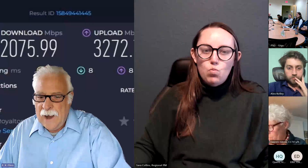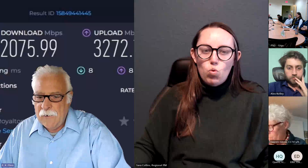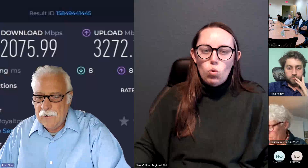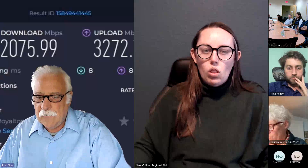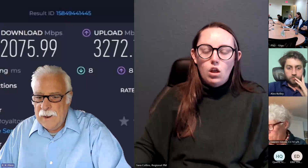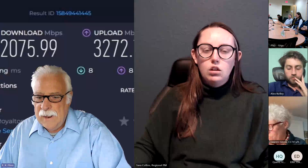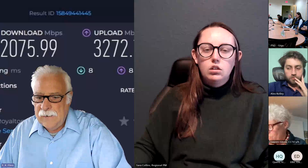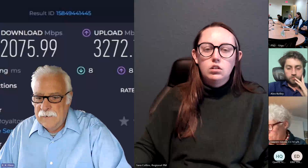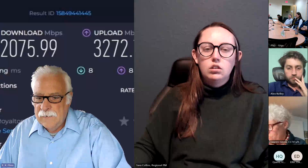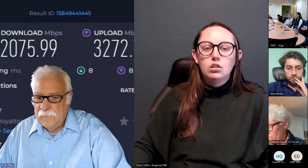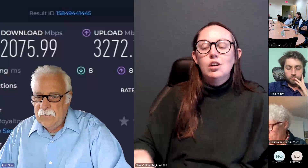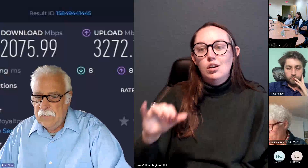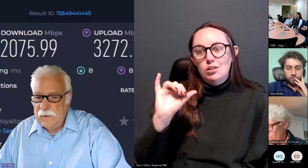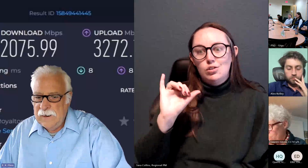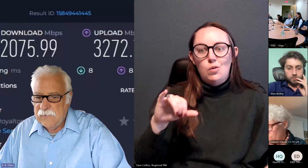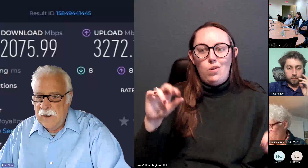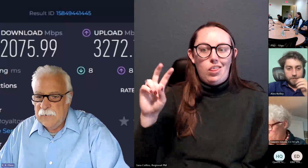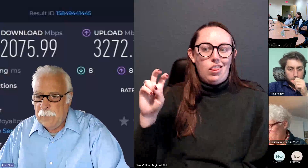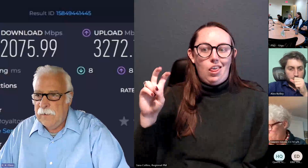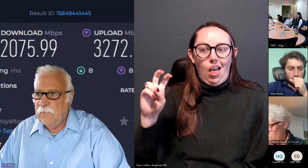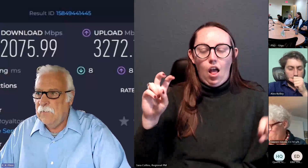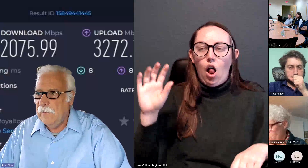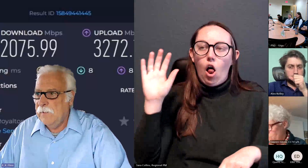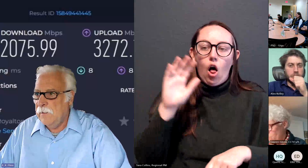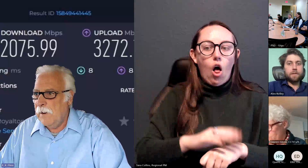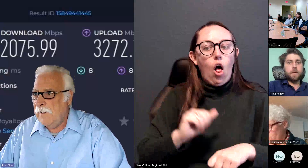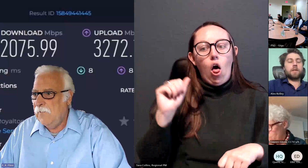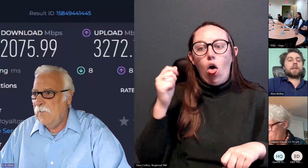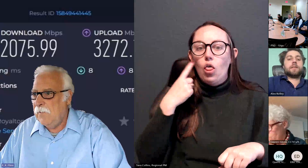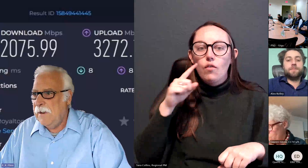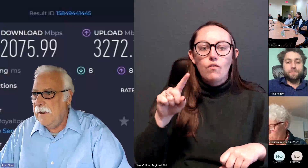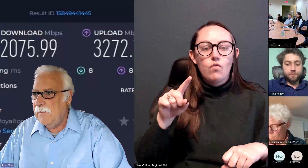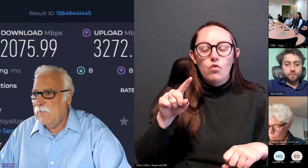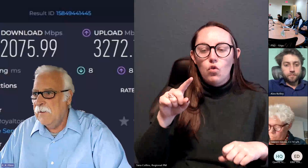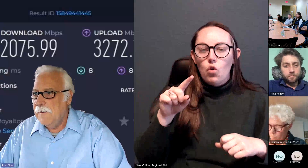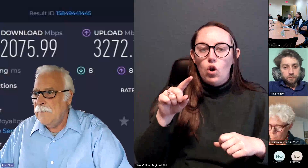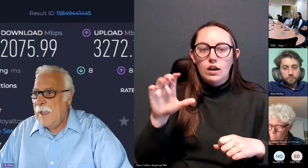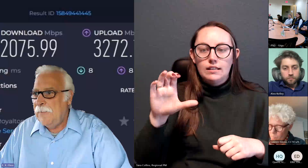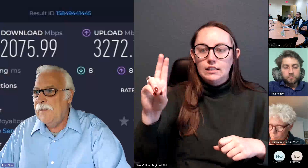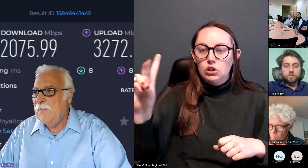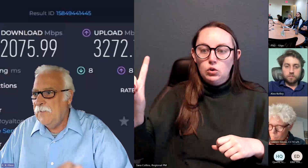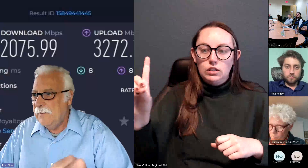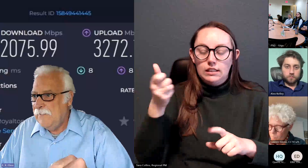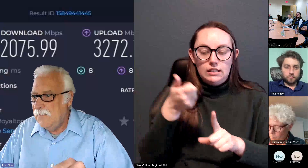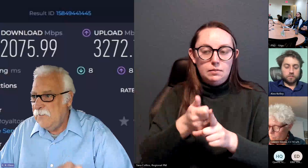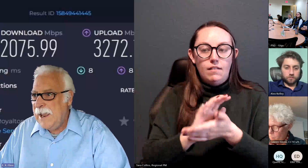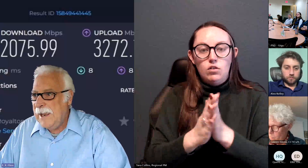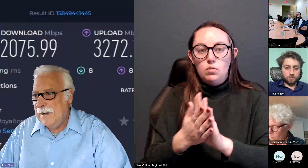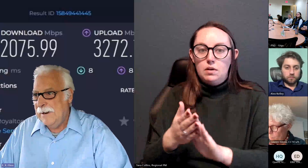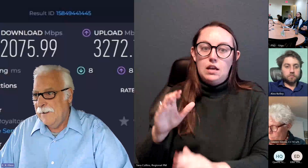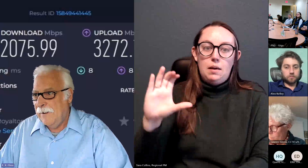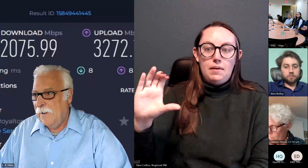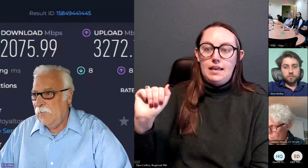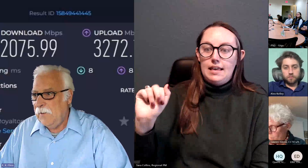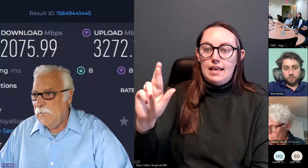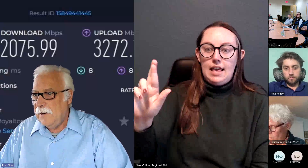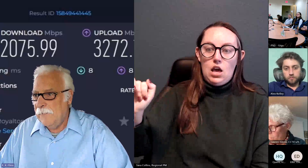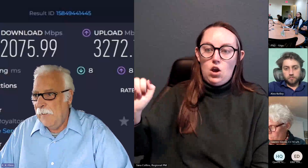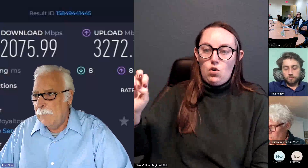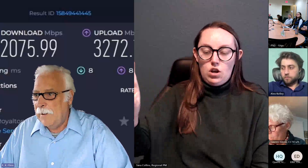for carrier grade CUDs and enterprise grade CUDs at this state